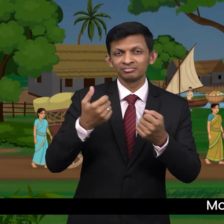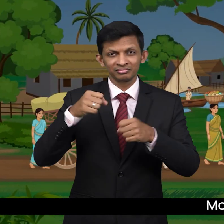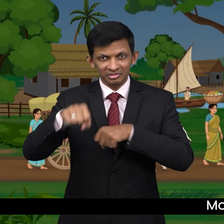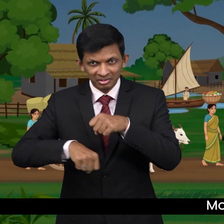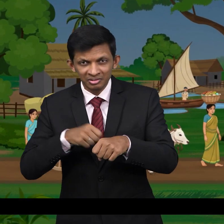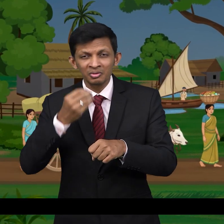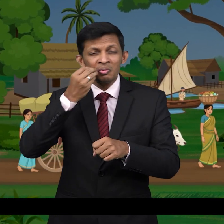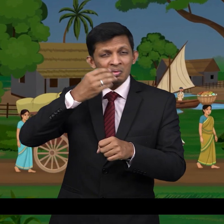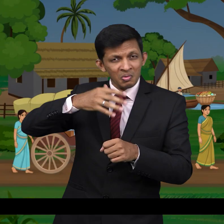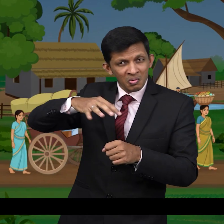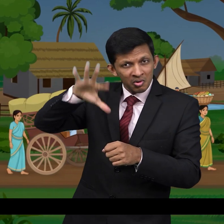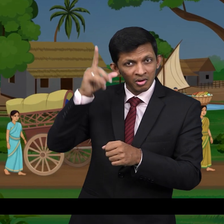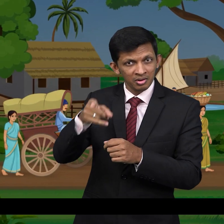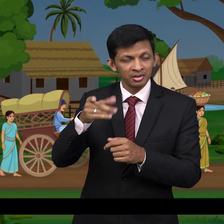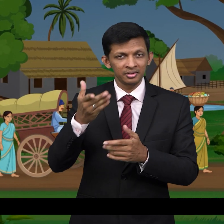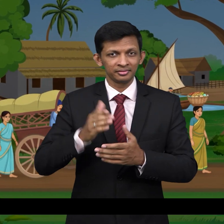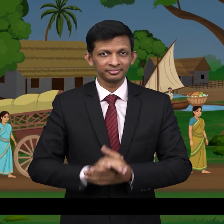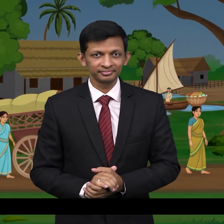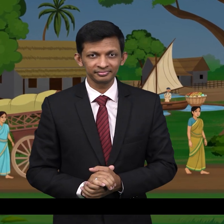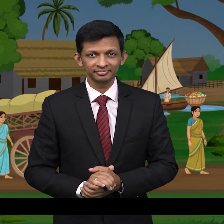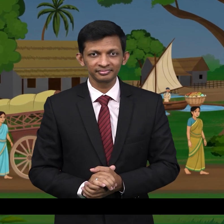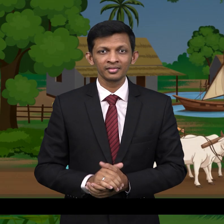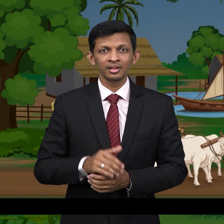Modes of transport in olden days.